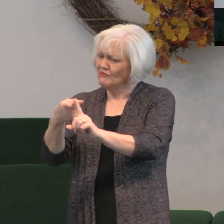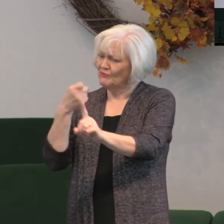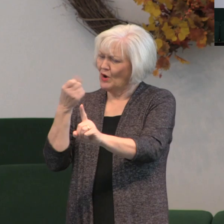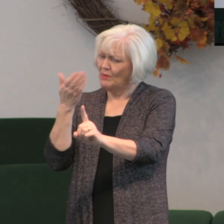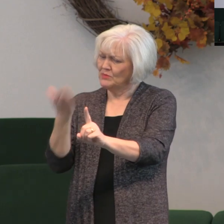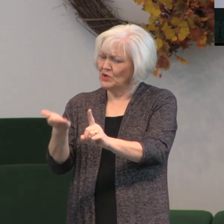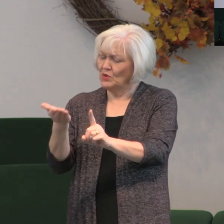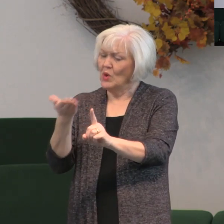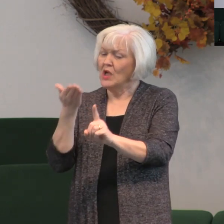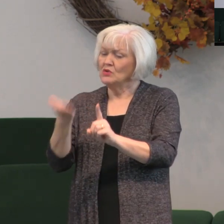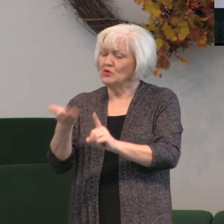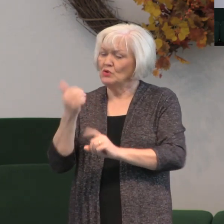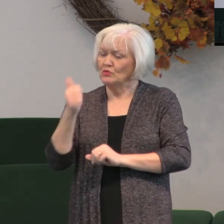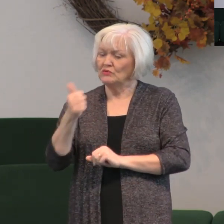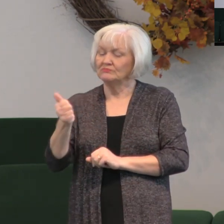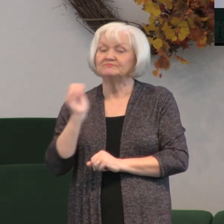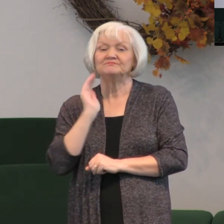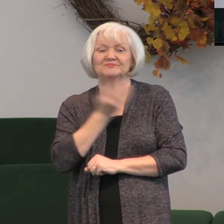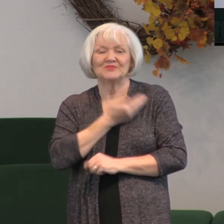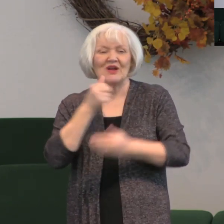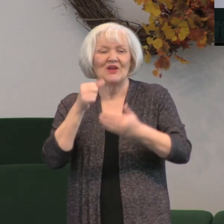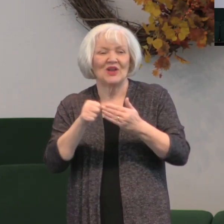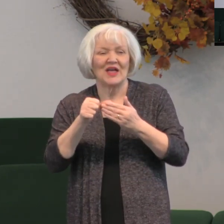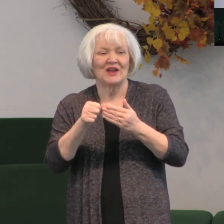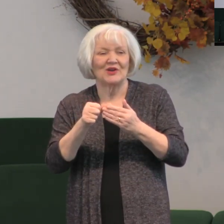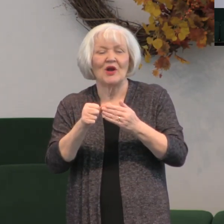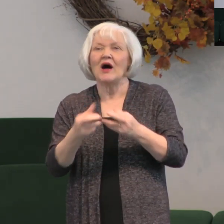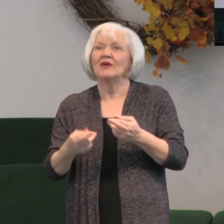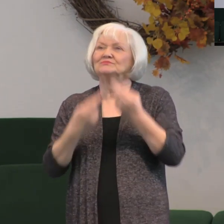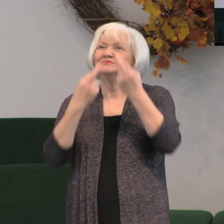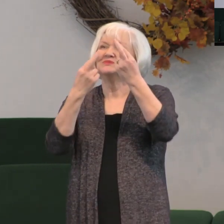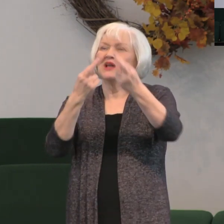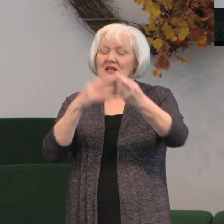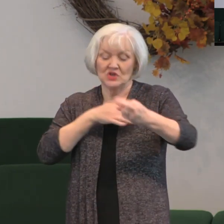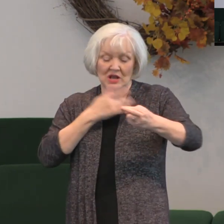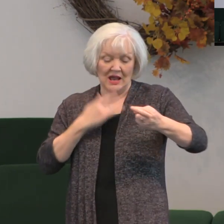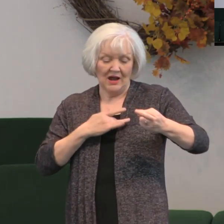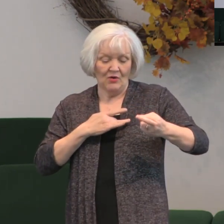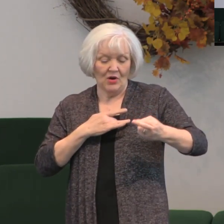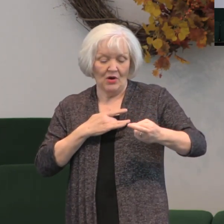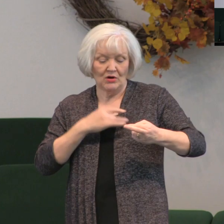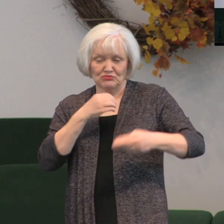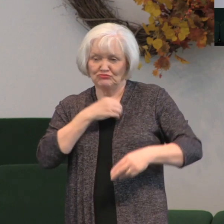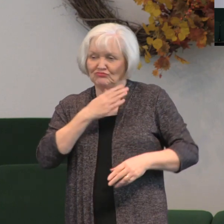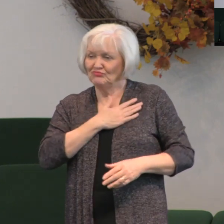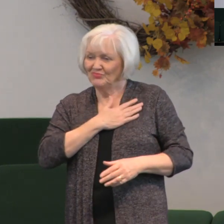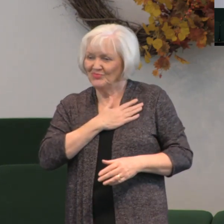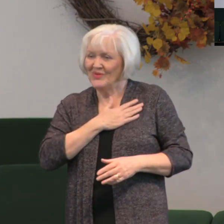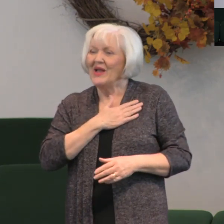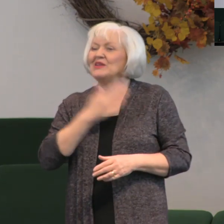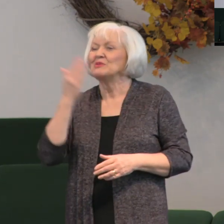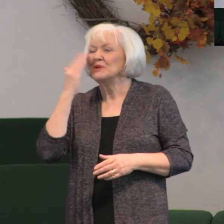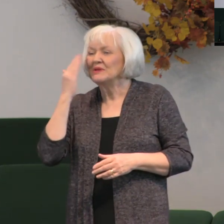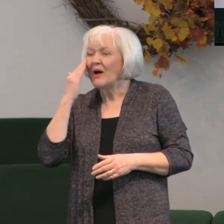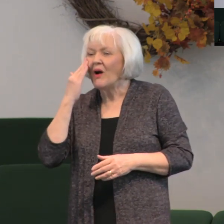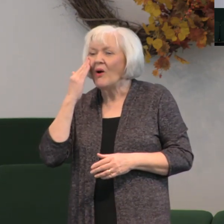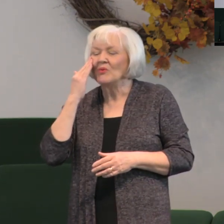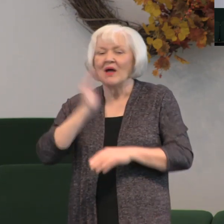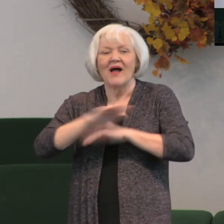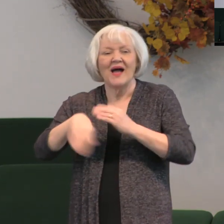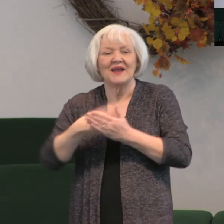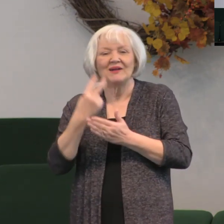are our letter of recommendation written on our hearts to be known and read by all. And you show that you are a letter from